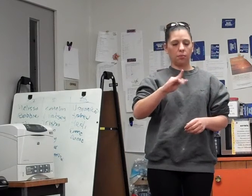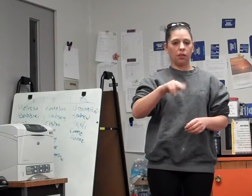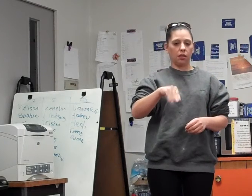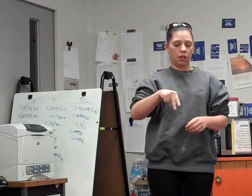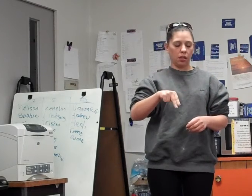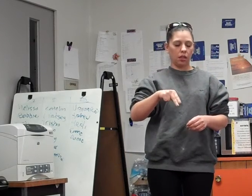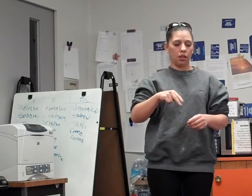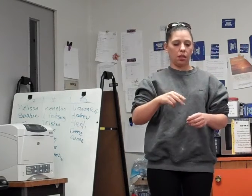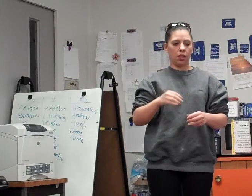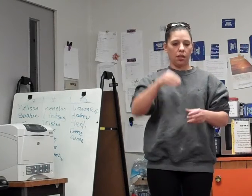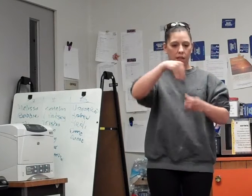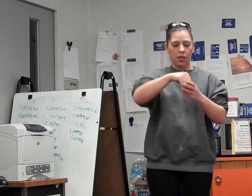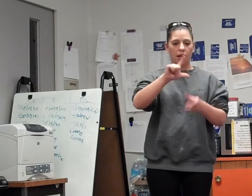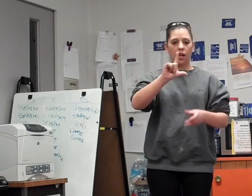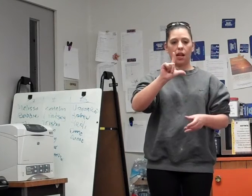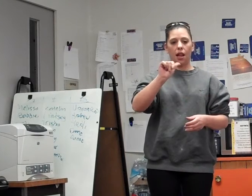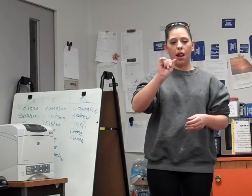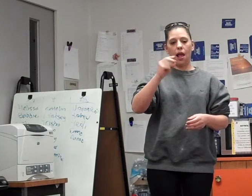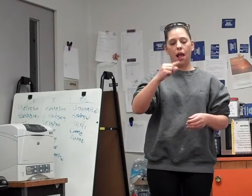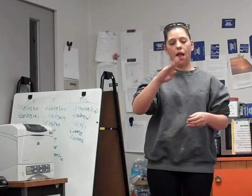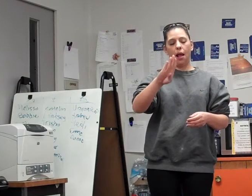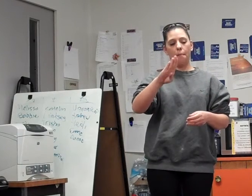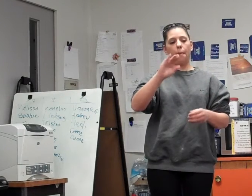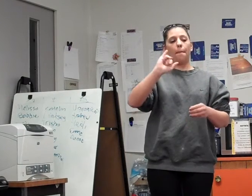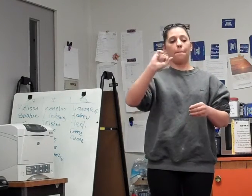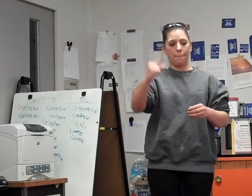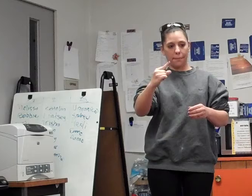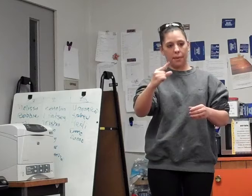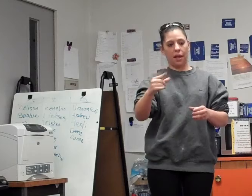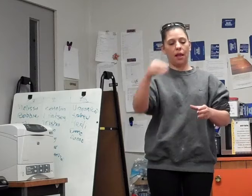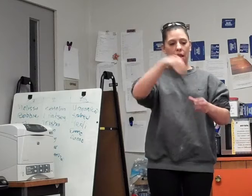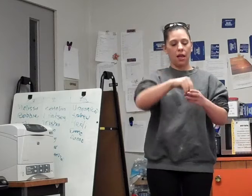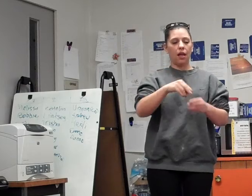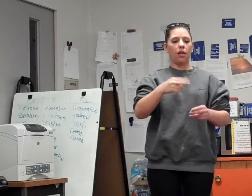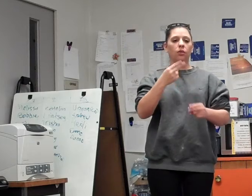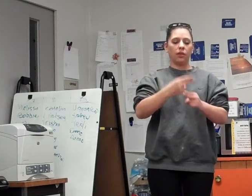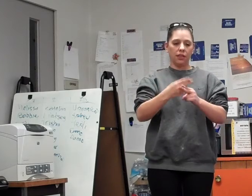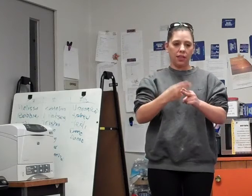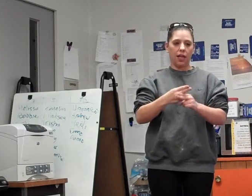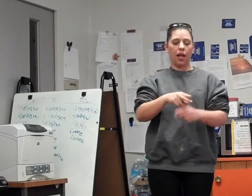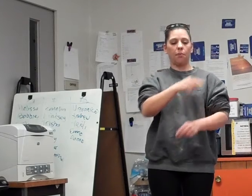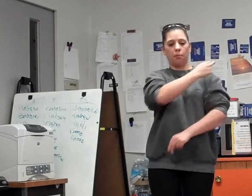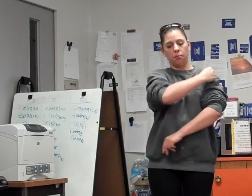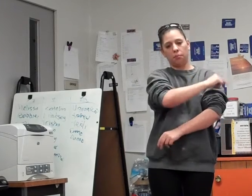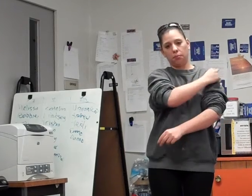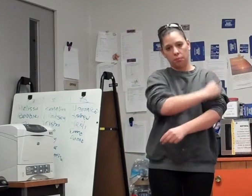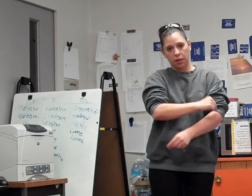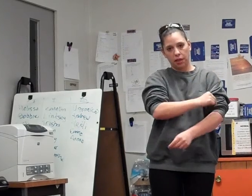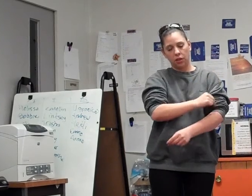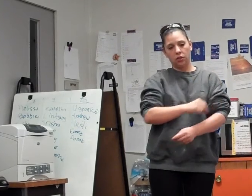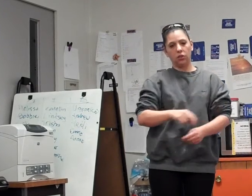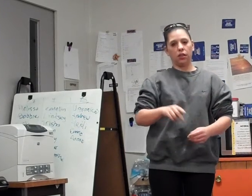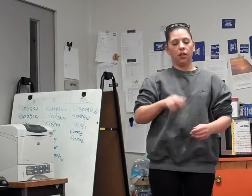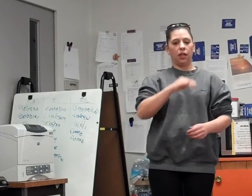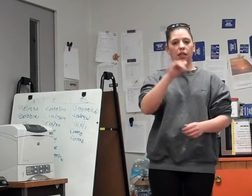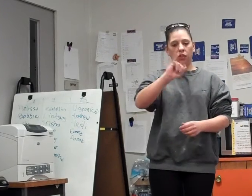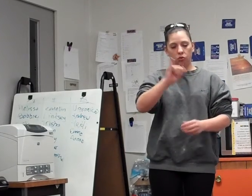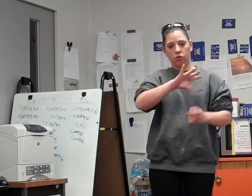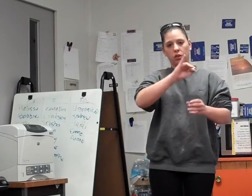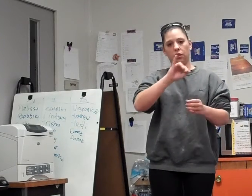patient's information that's been identified in their insurance information, so they know where it goes for testing. All that gets sent off, and